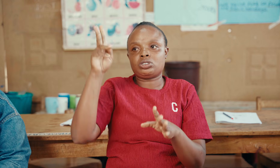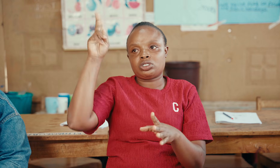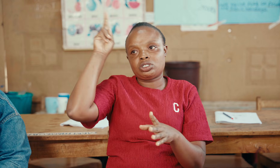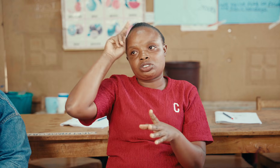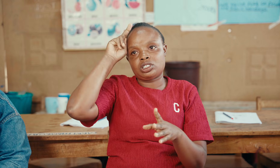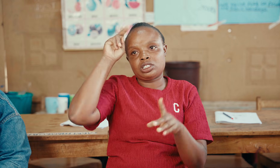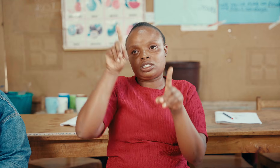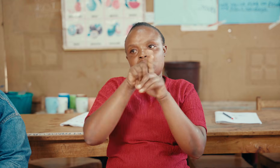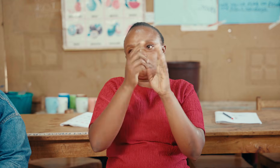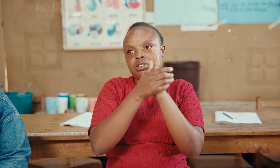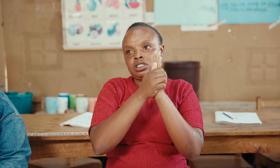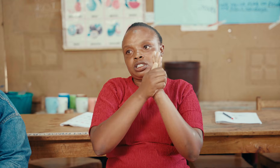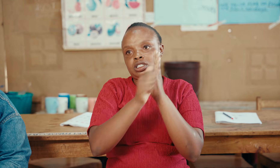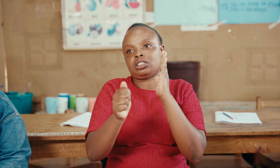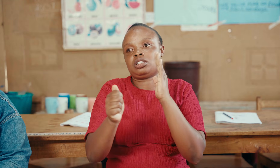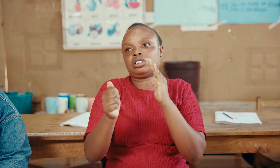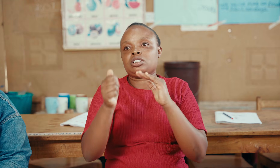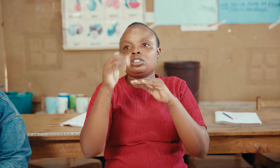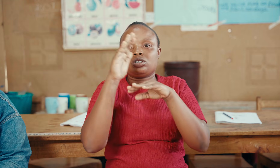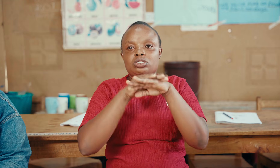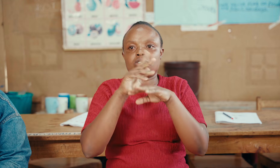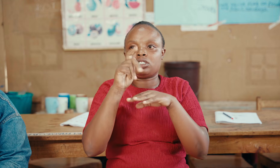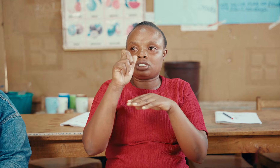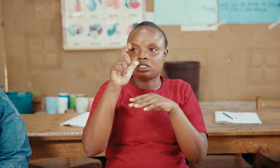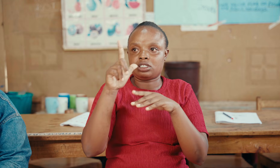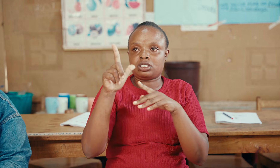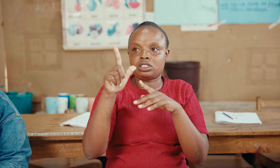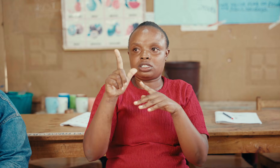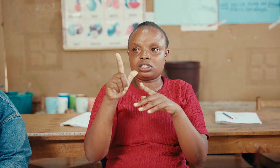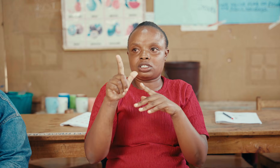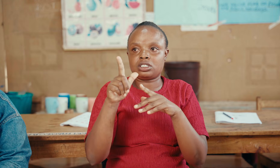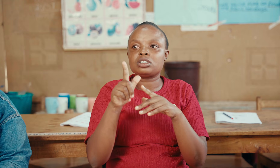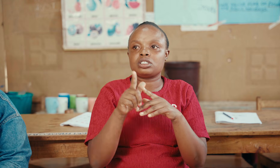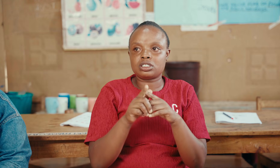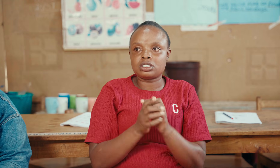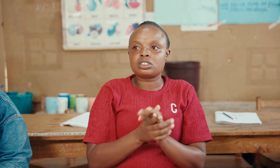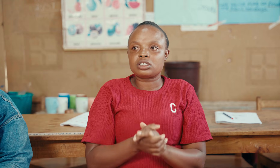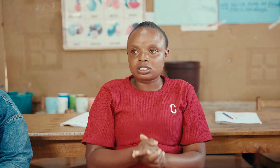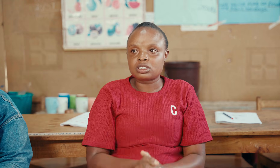and where I grasped more knowledge and skills on KSL.